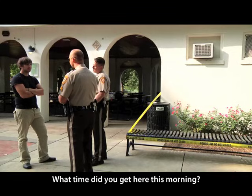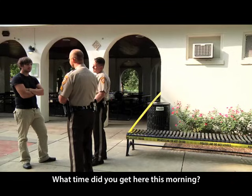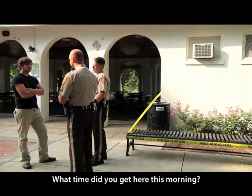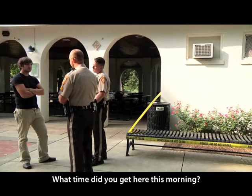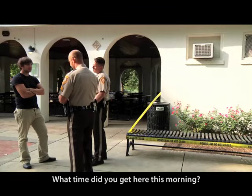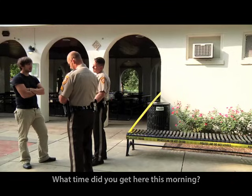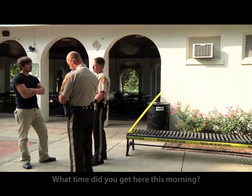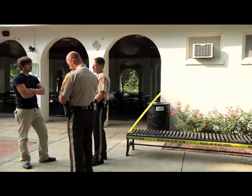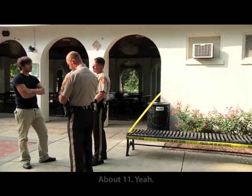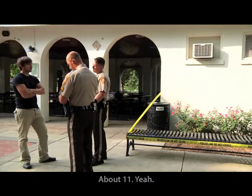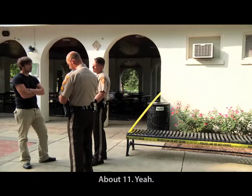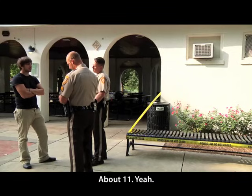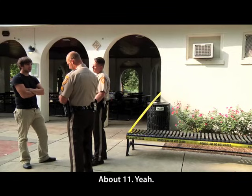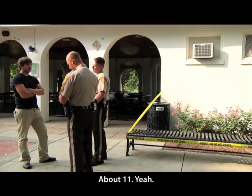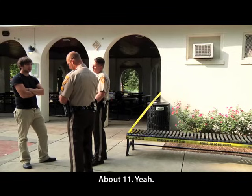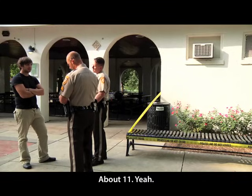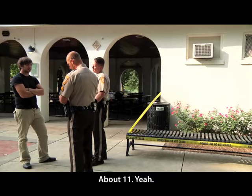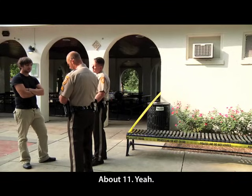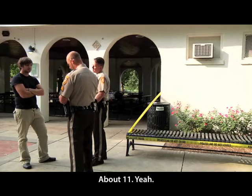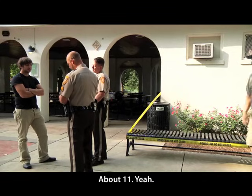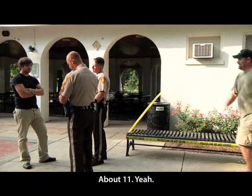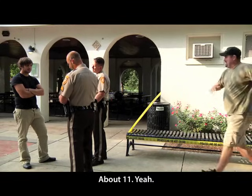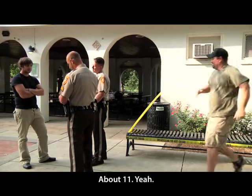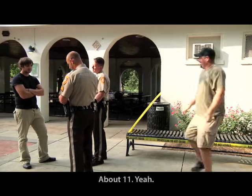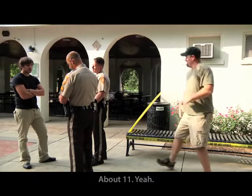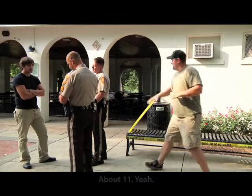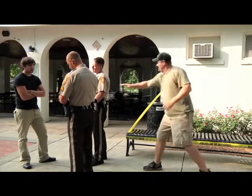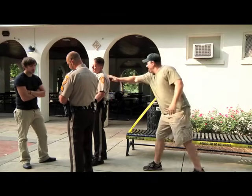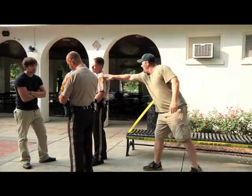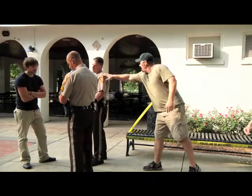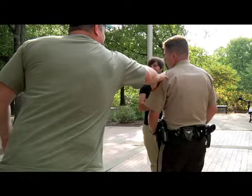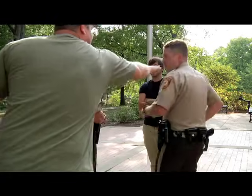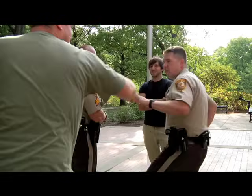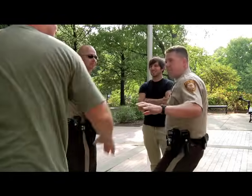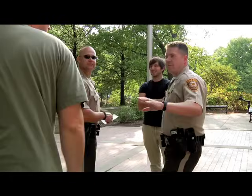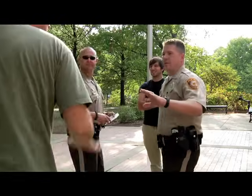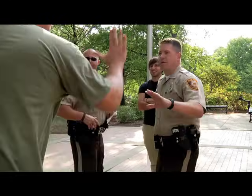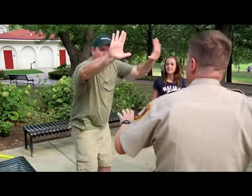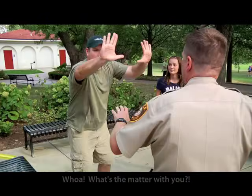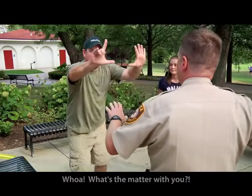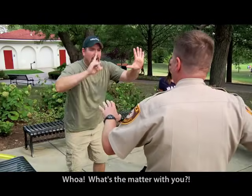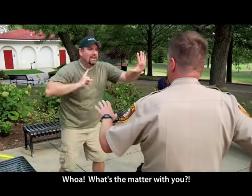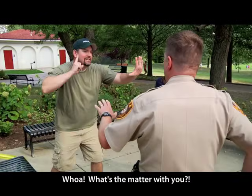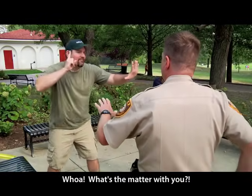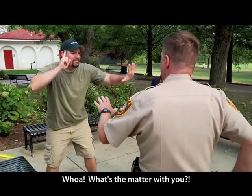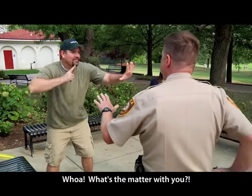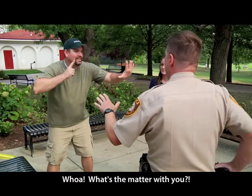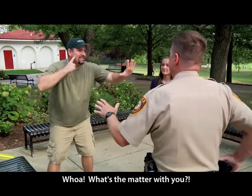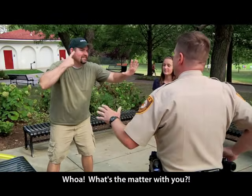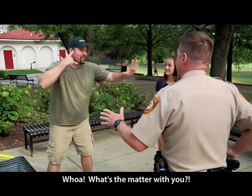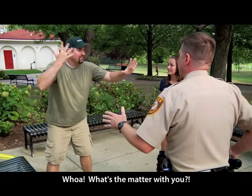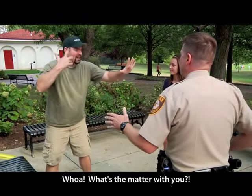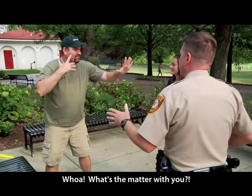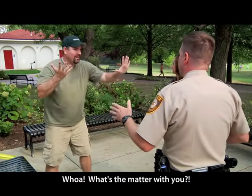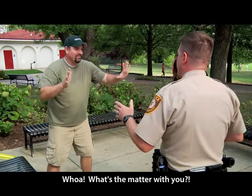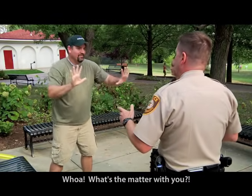get here this morning? This morning I got here at 11. 11? Yeah. Oh! What's the matter with you?